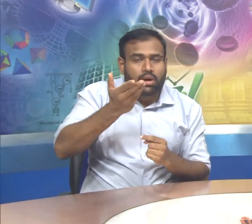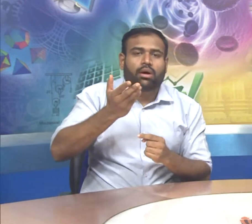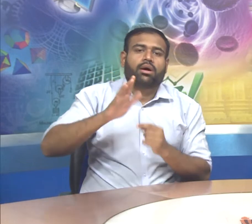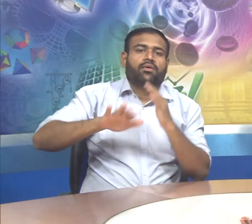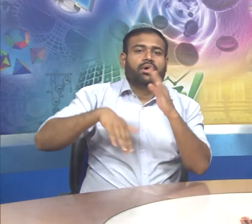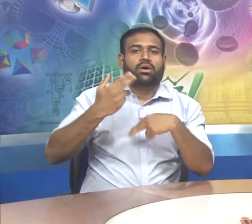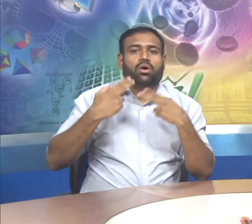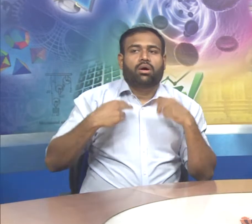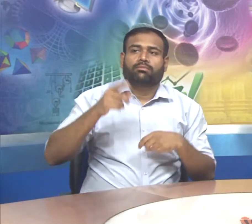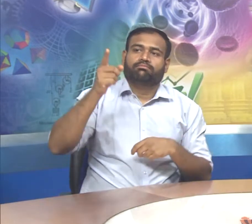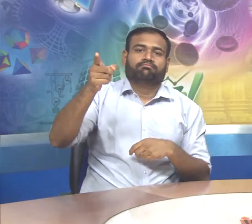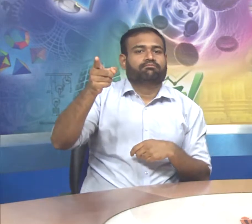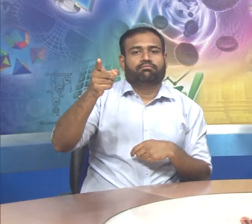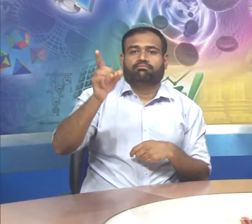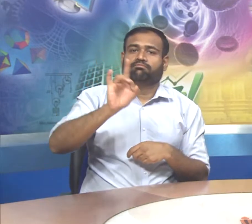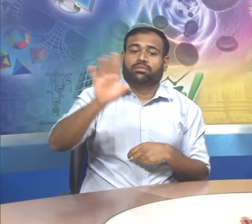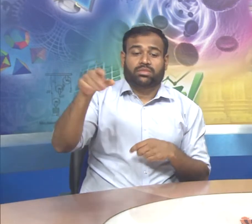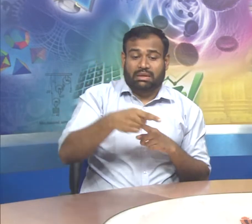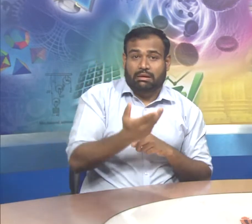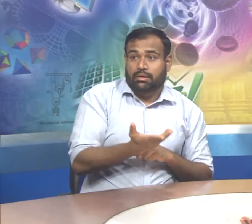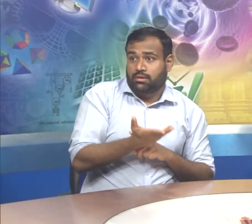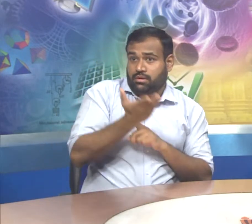or capacity.